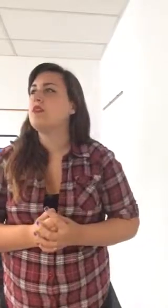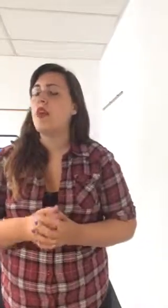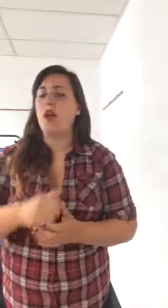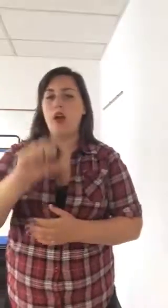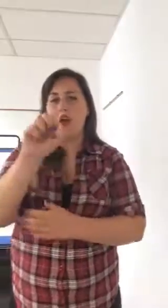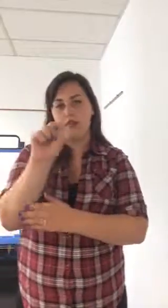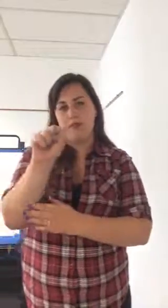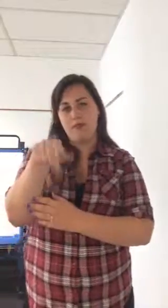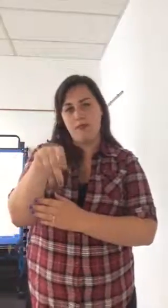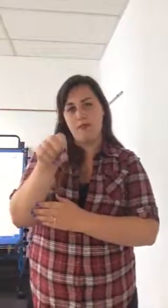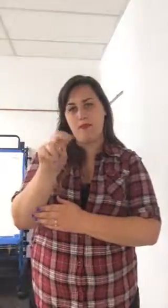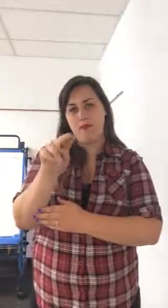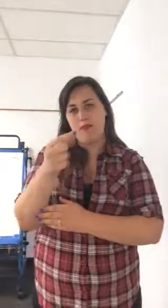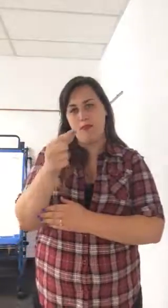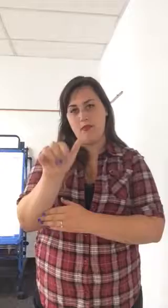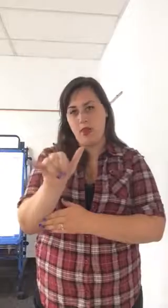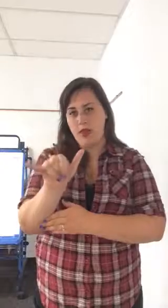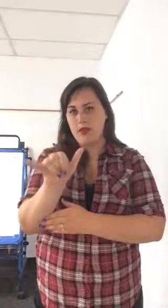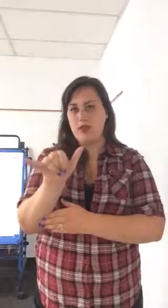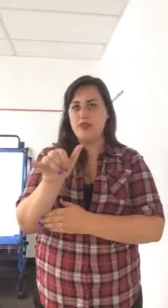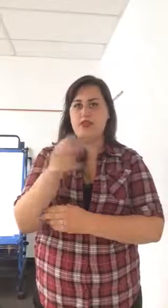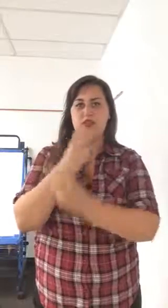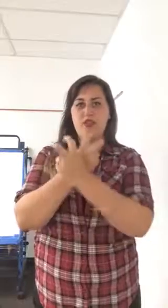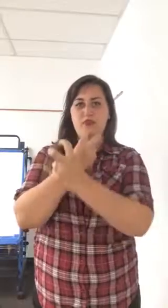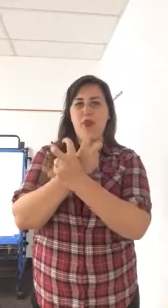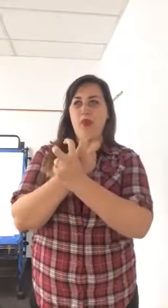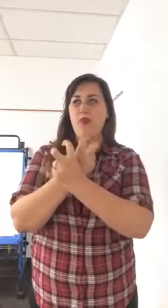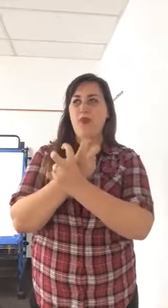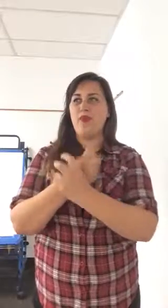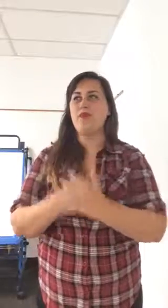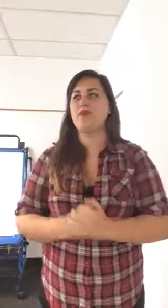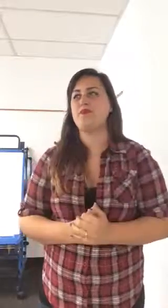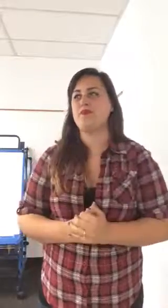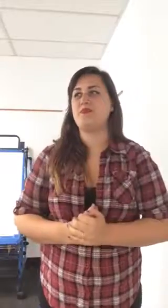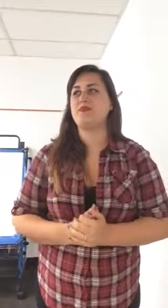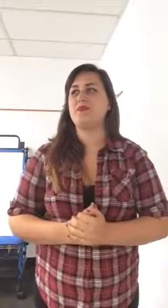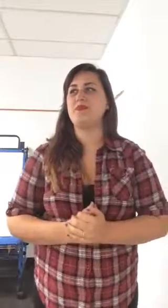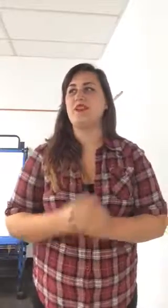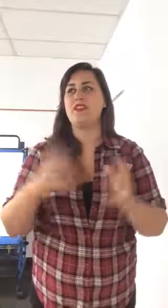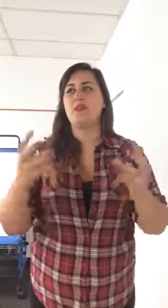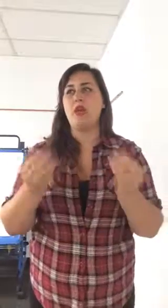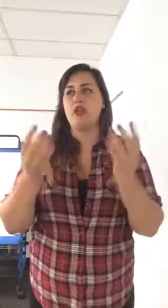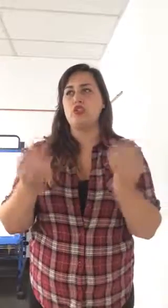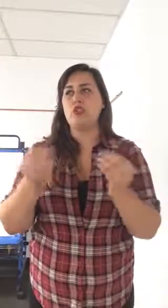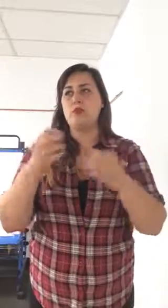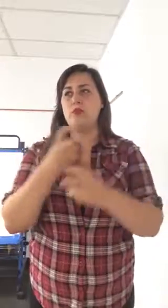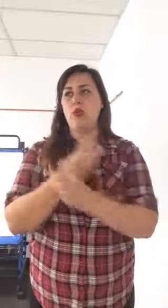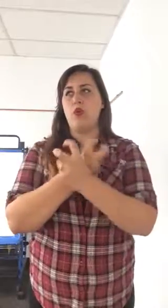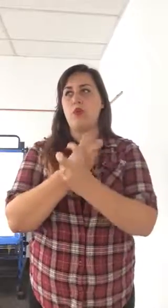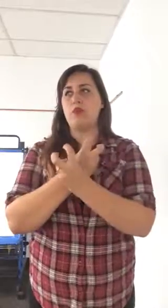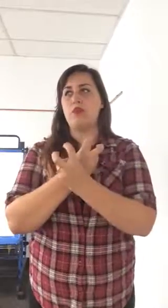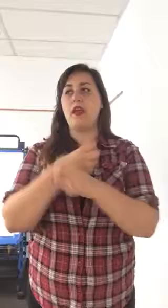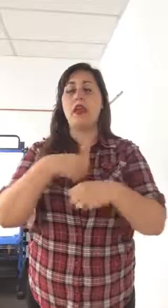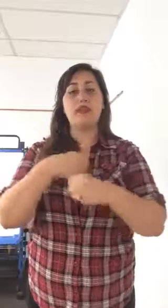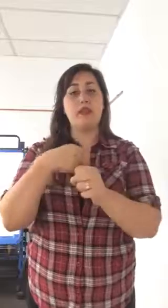Spongy bone. Spongy bone. Guys and girls, spongy bone, because it's made just like, it looks and feels